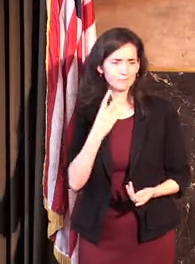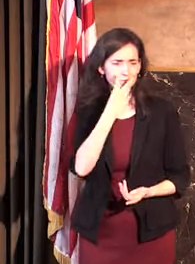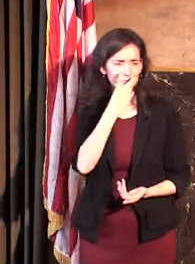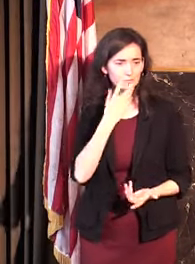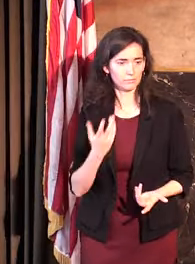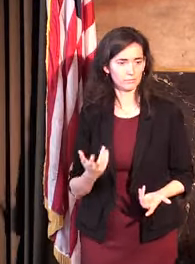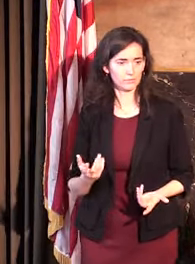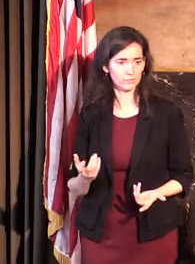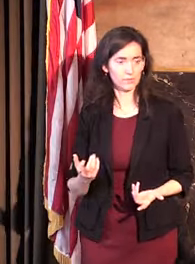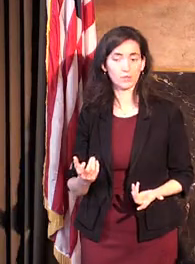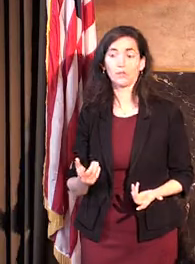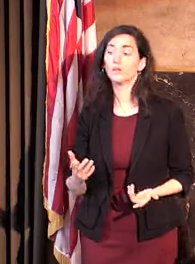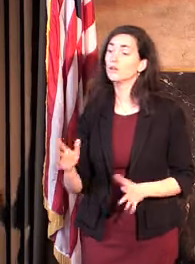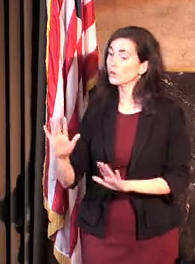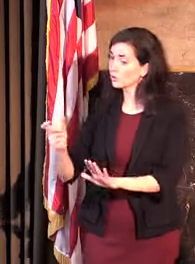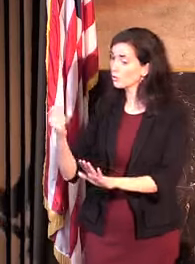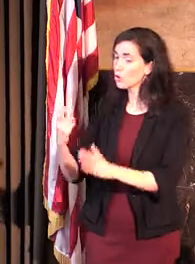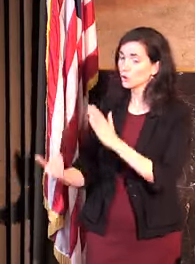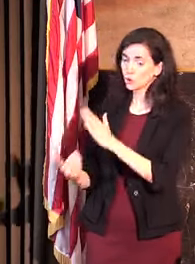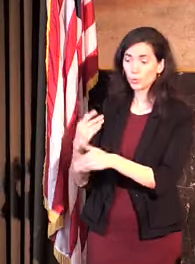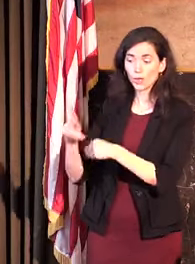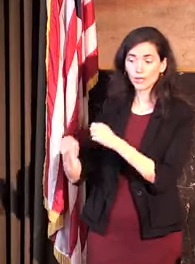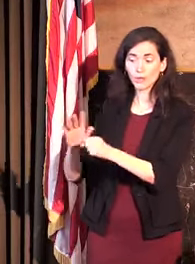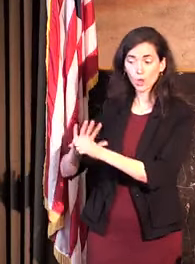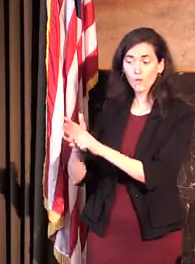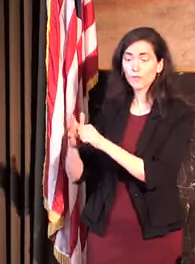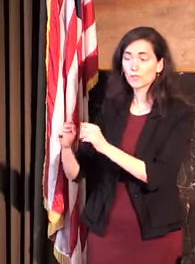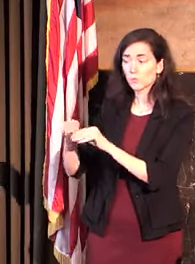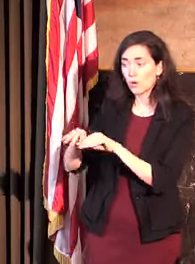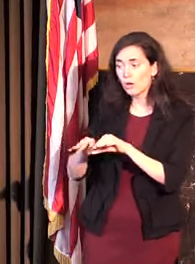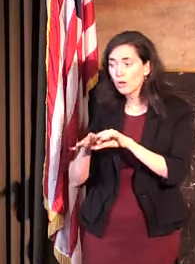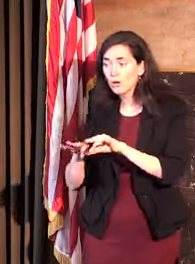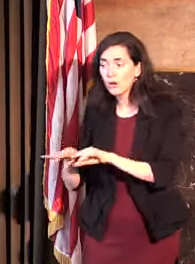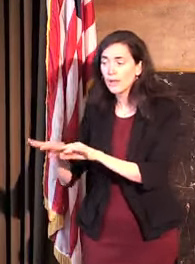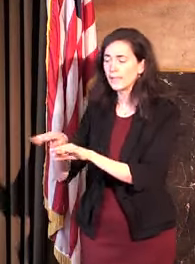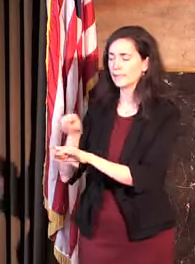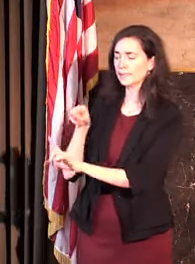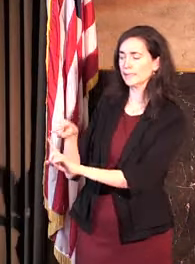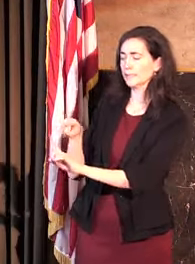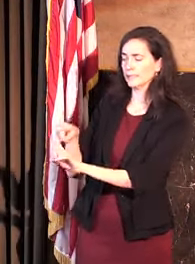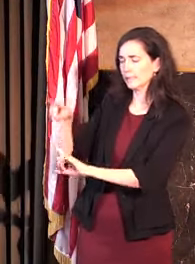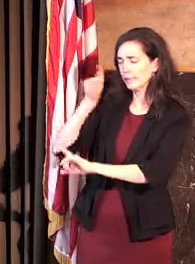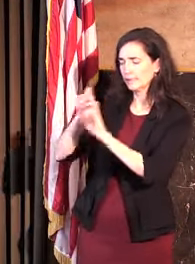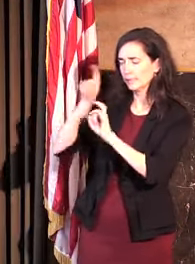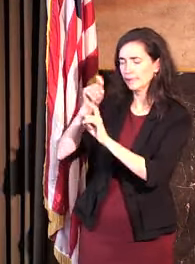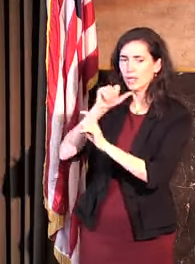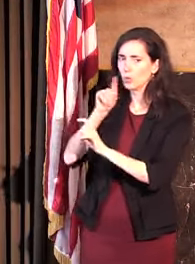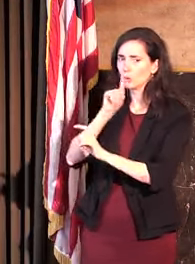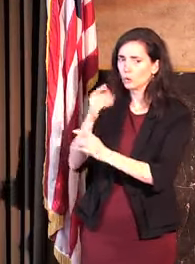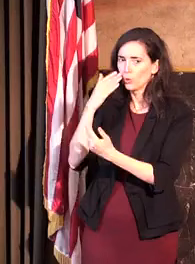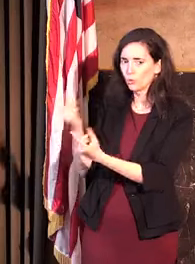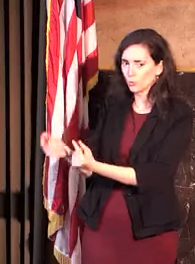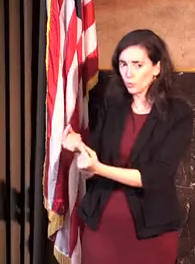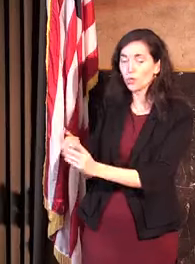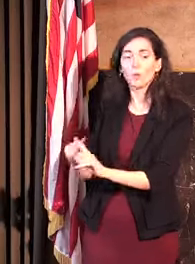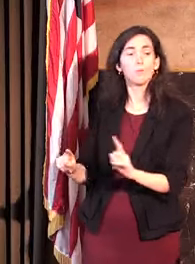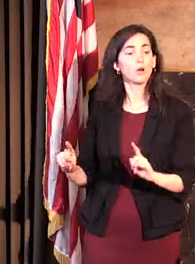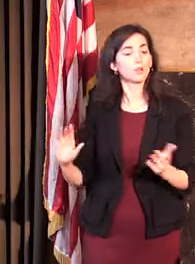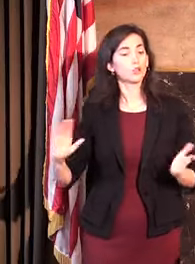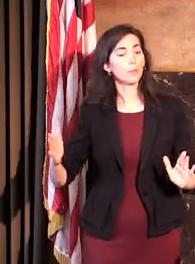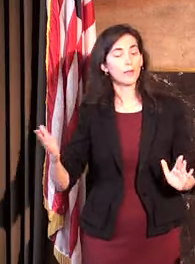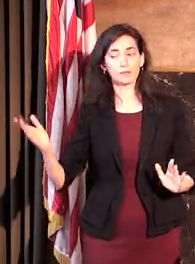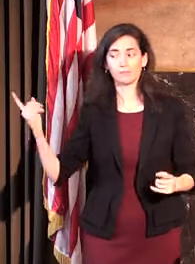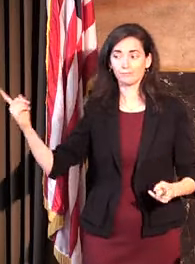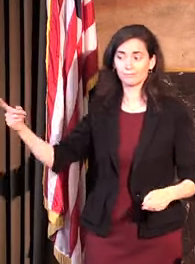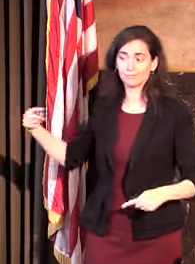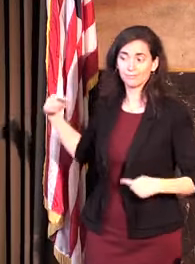And while we have this new variant out there that's circulating, and we have a lot of questions about it, it is true that we're much better off than we've ever